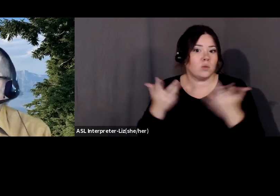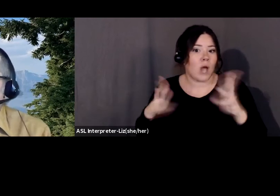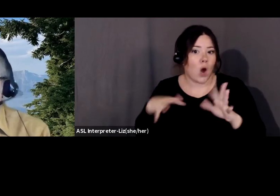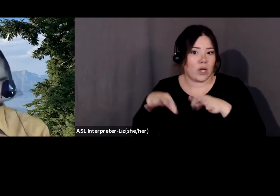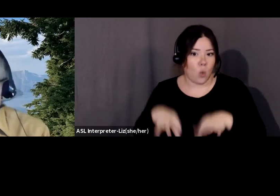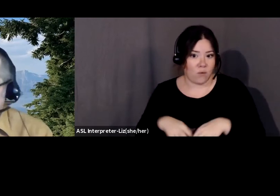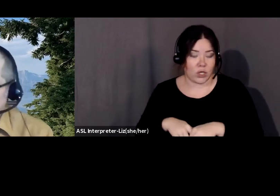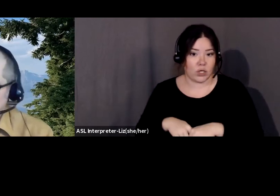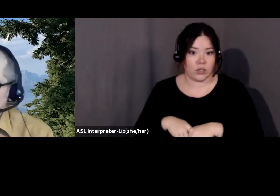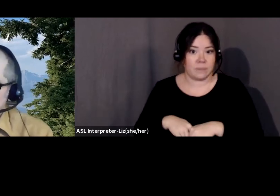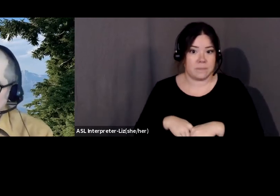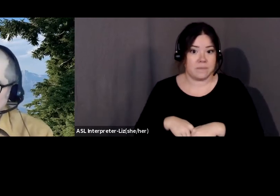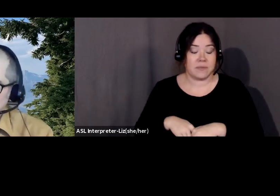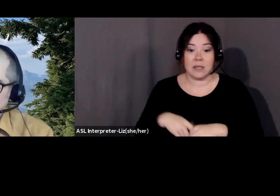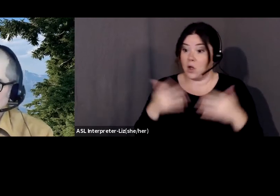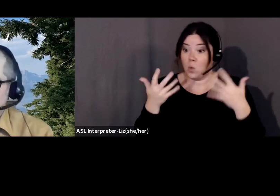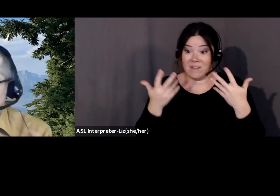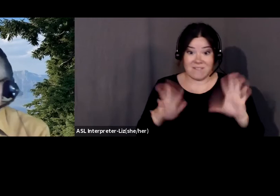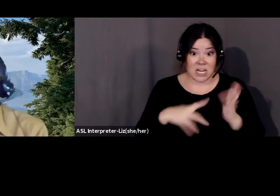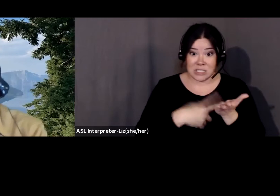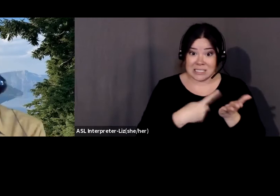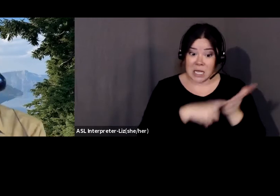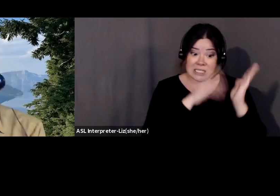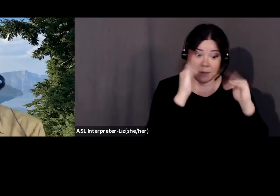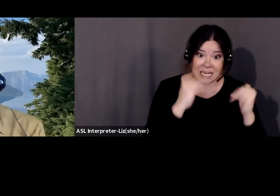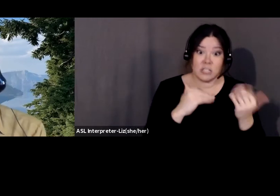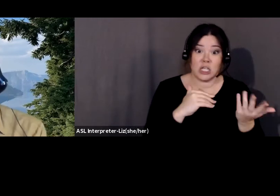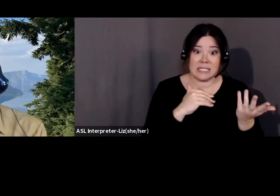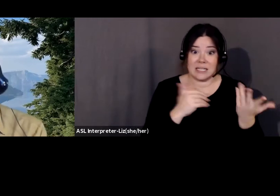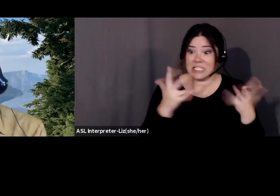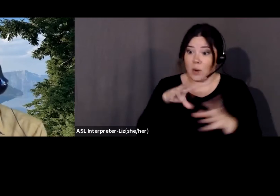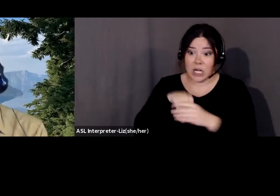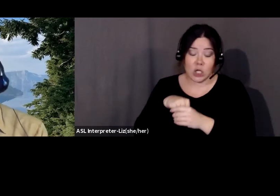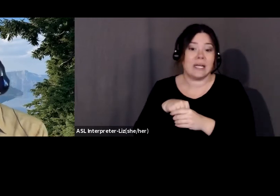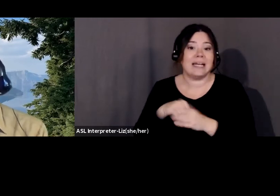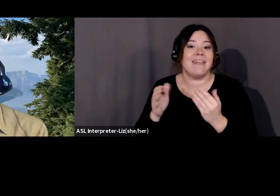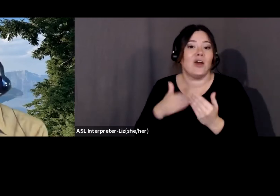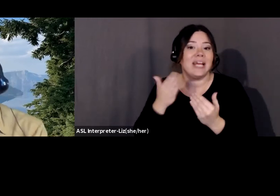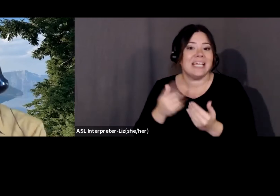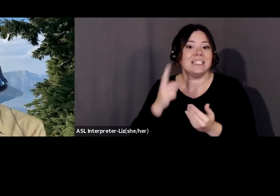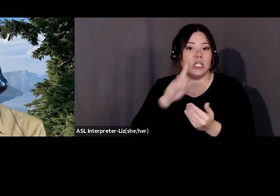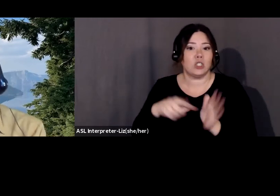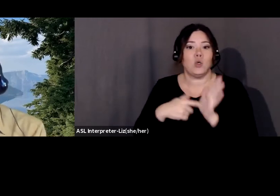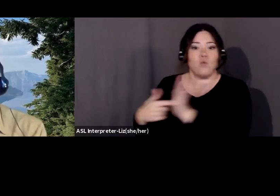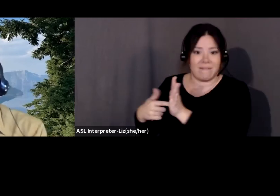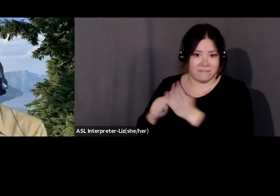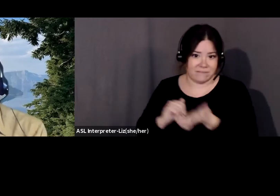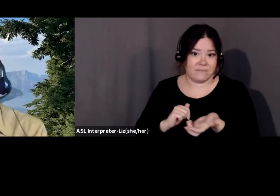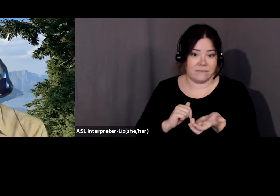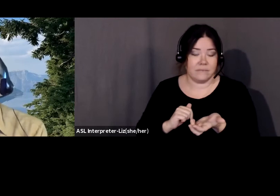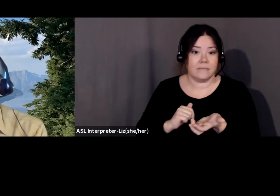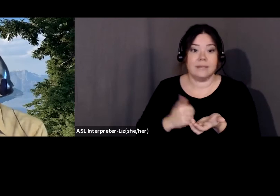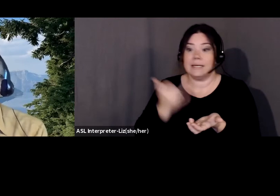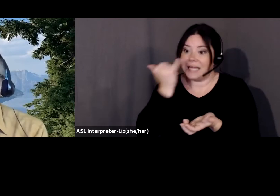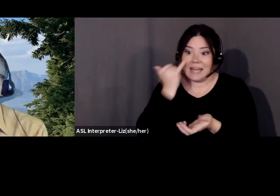If we've already talked about expectations, built them together, they're easier to reference. If we're regularly reviewing them, they're easier